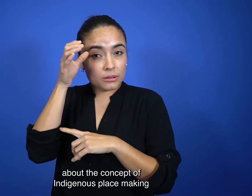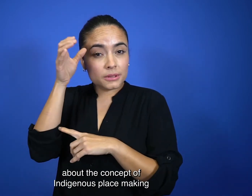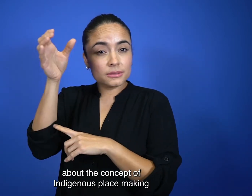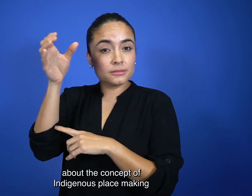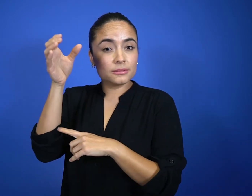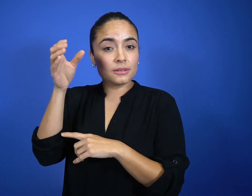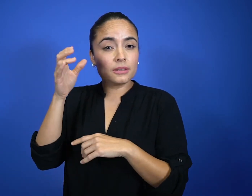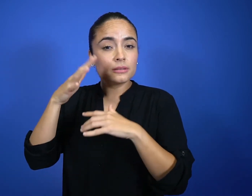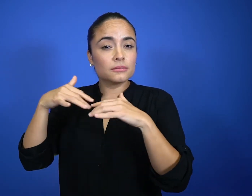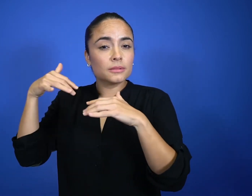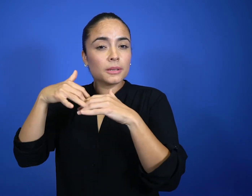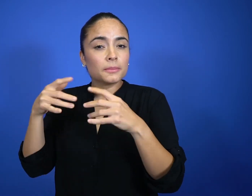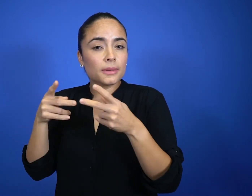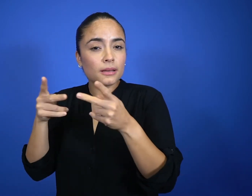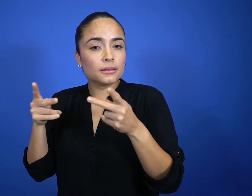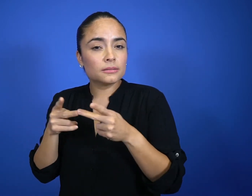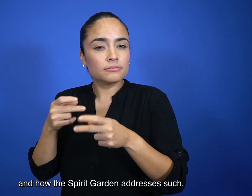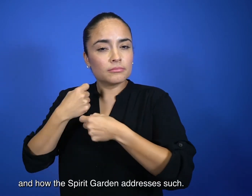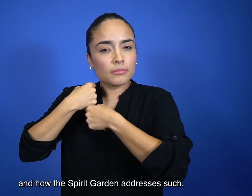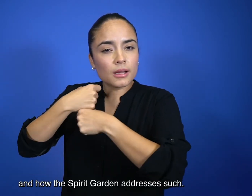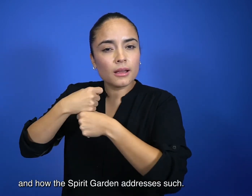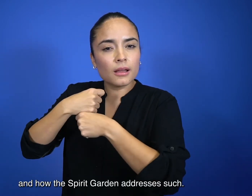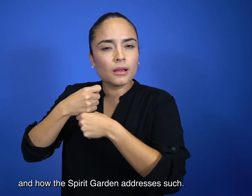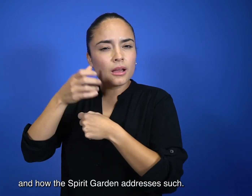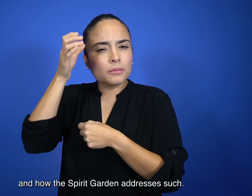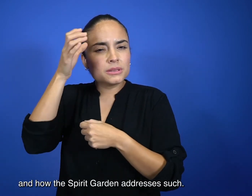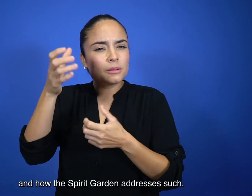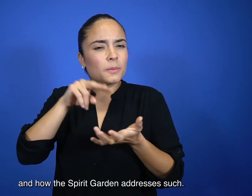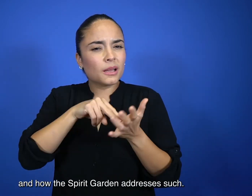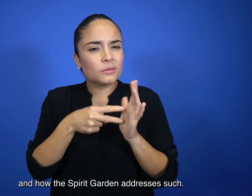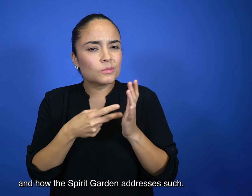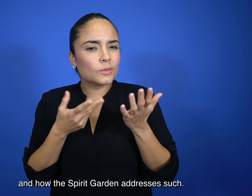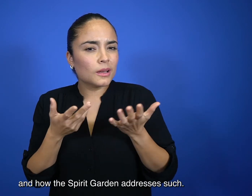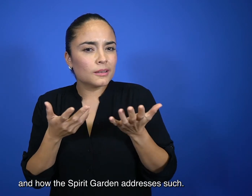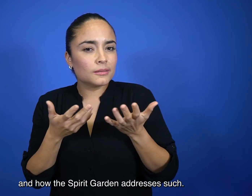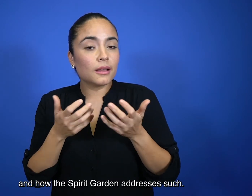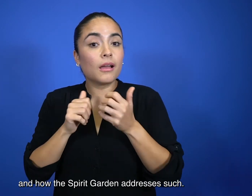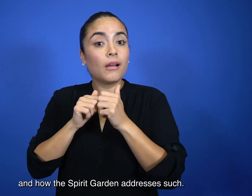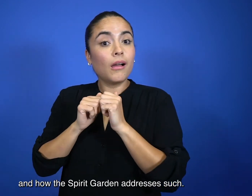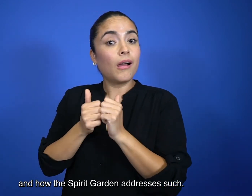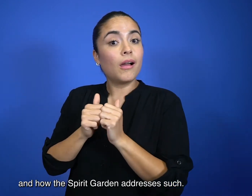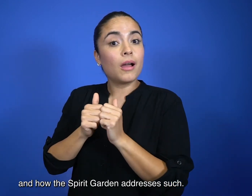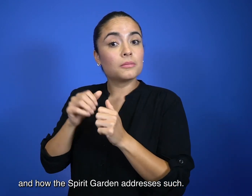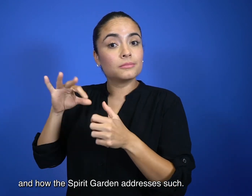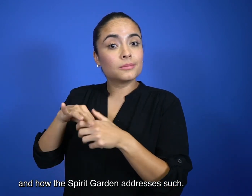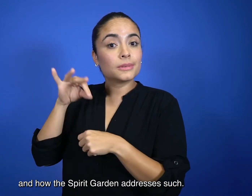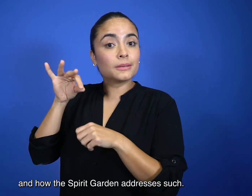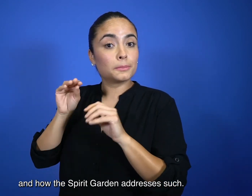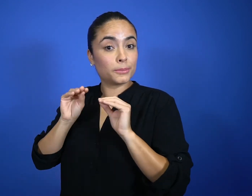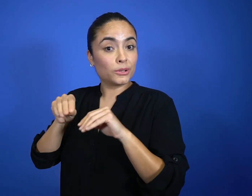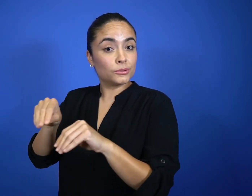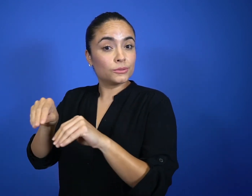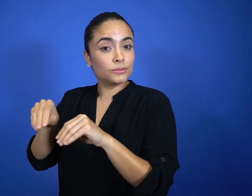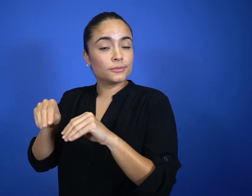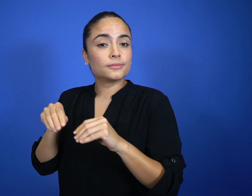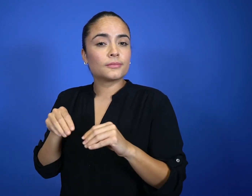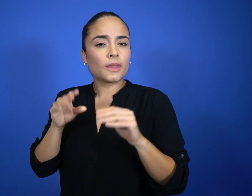placemaking and how the Spirit Garden addresses such?